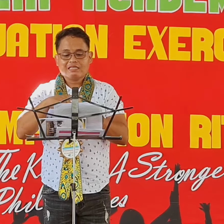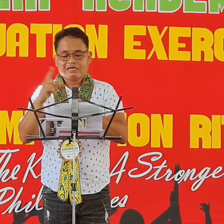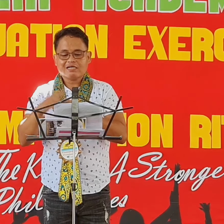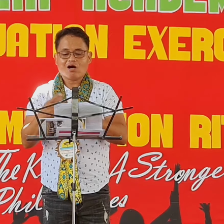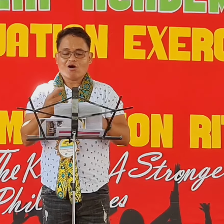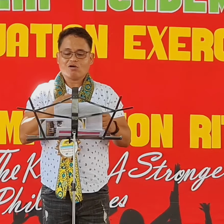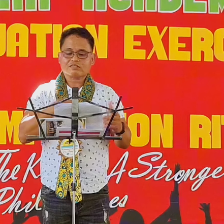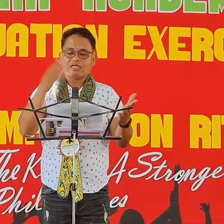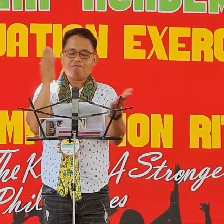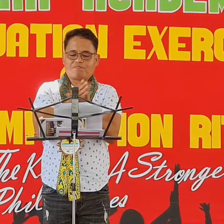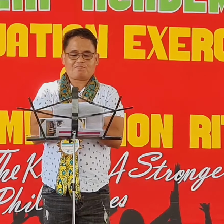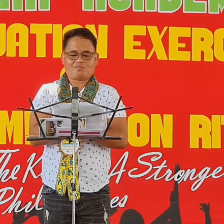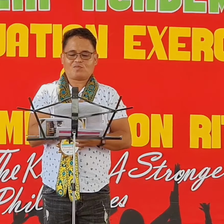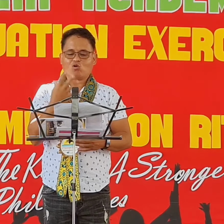Then I stopped being angry.